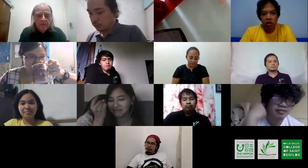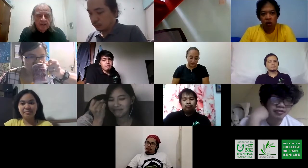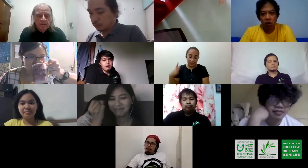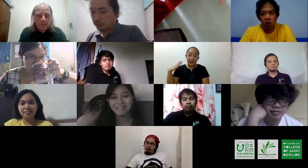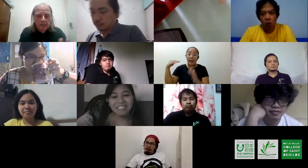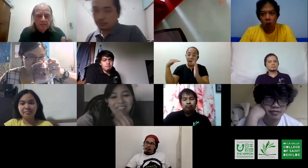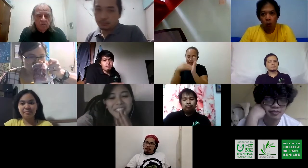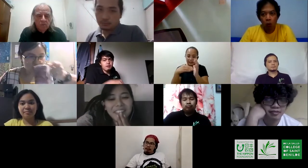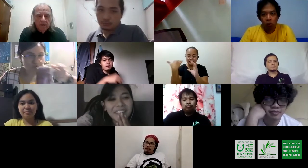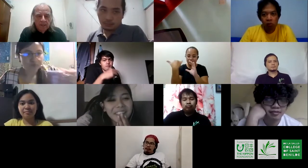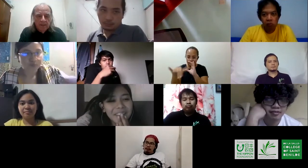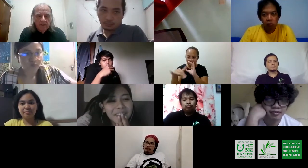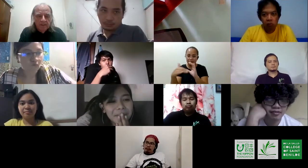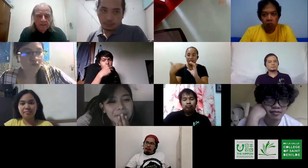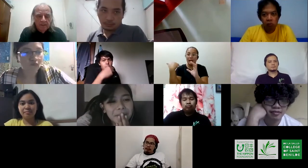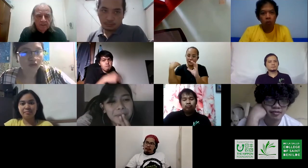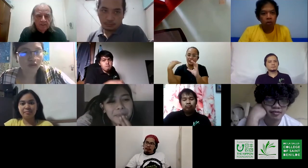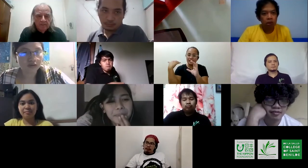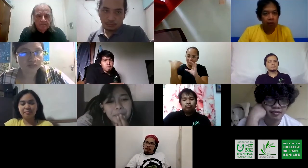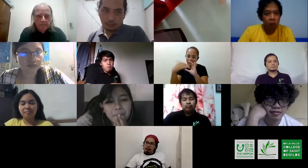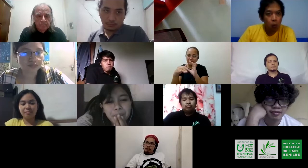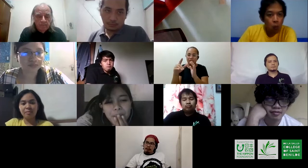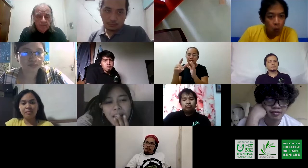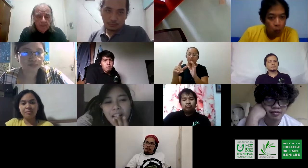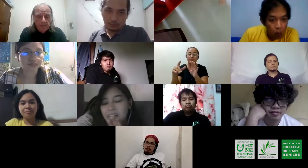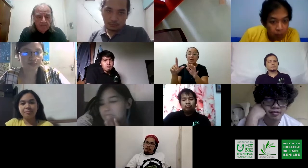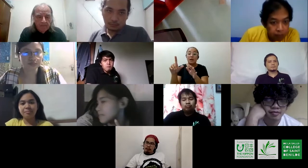Let's go back to lesson 1 later. So,